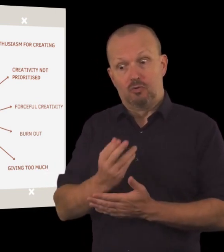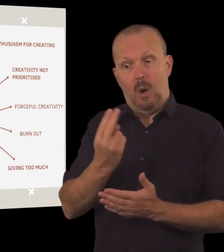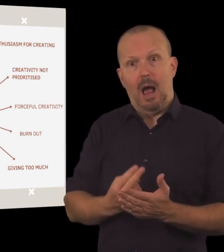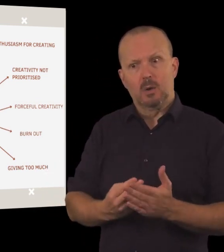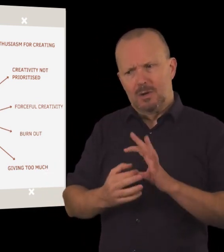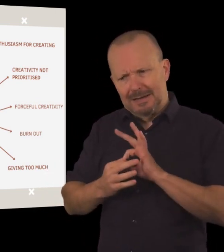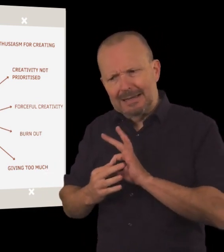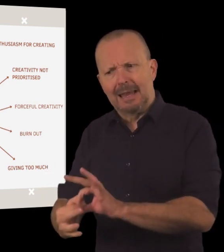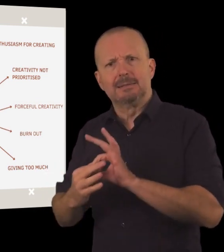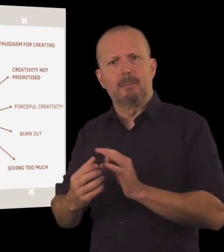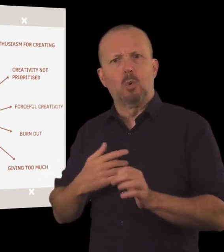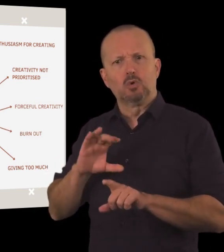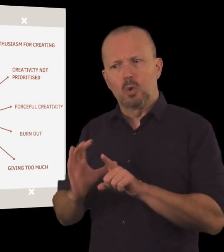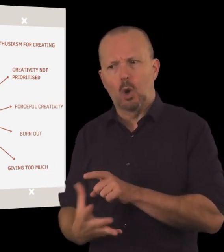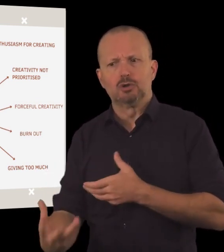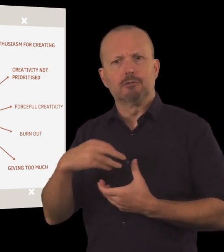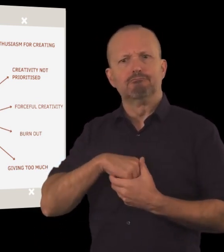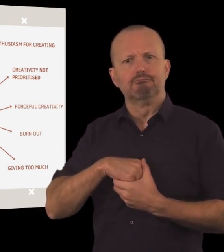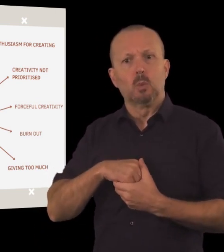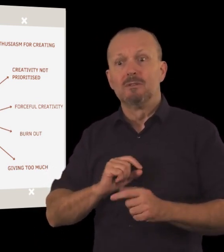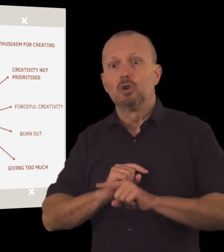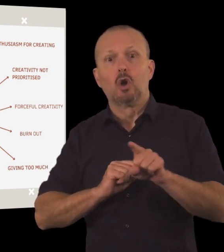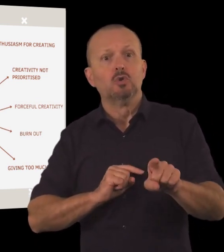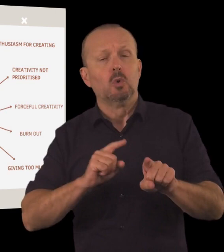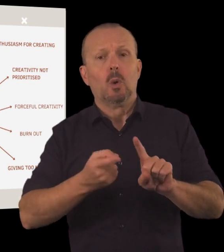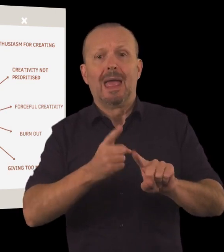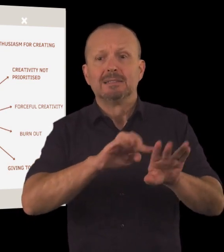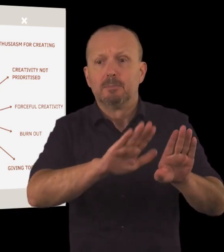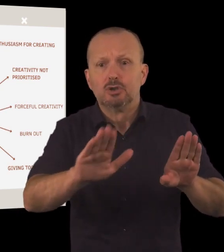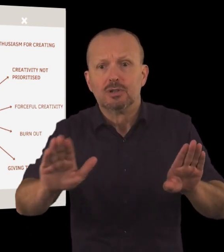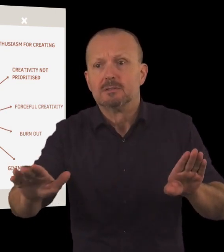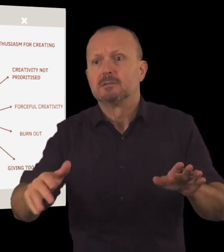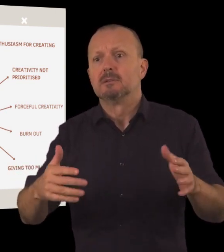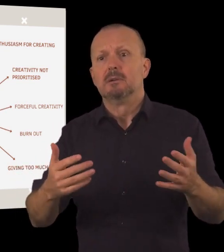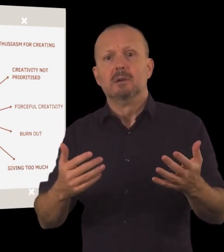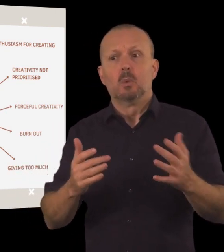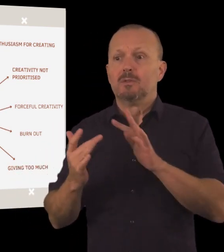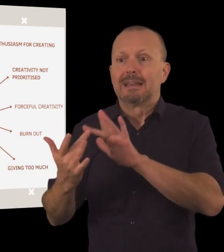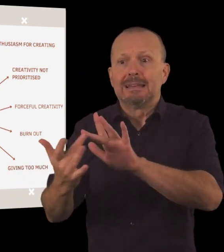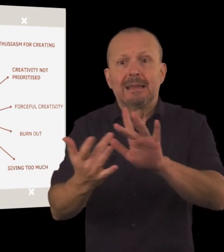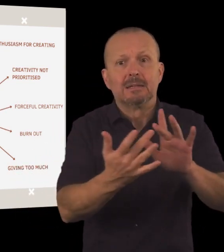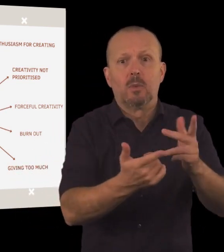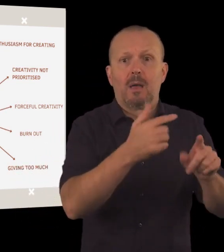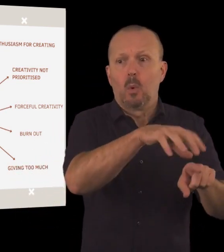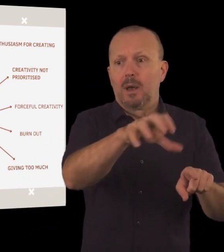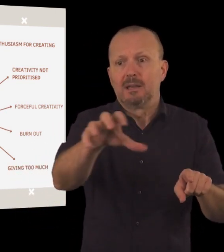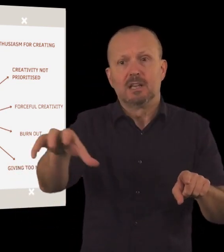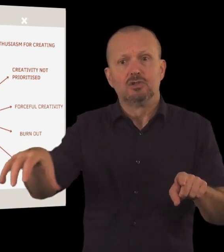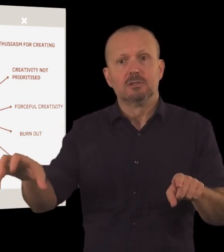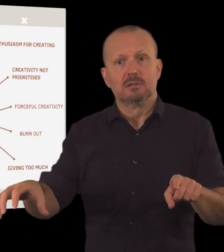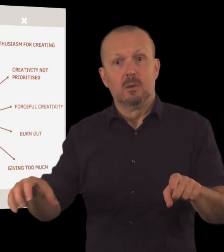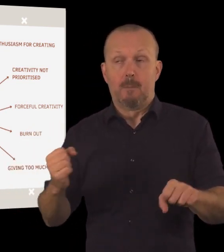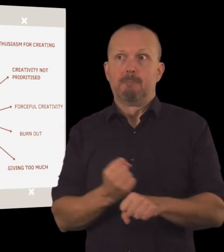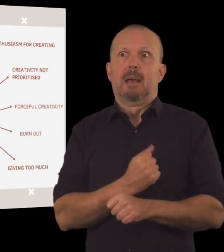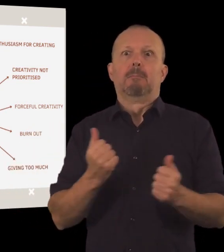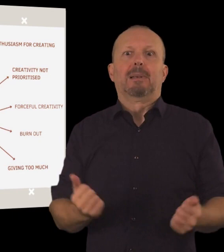our cultures through art, we've been in exhibitions, we've connected with other organisations, we've made plenty